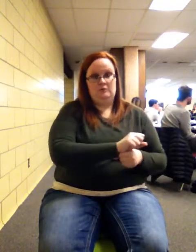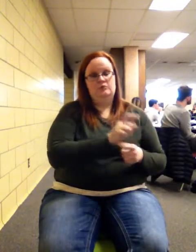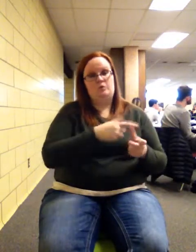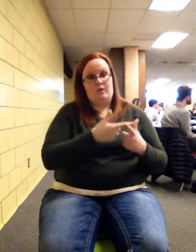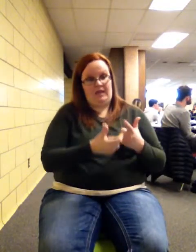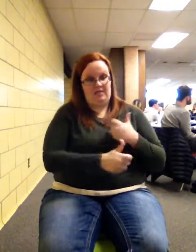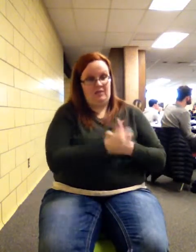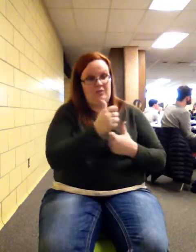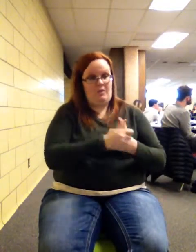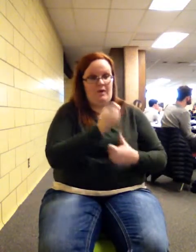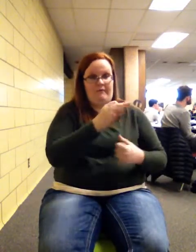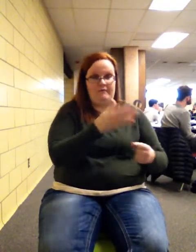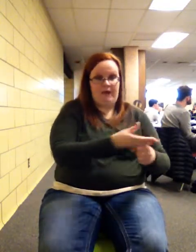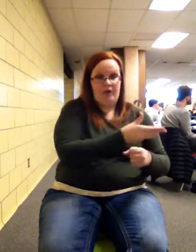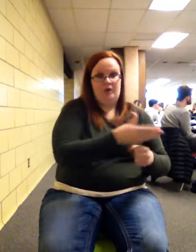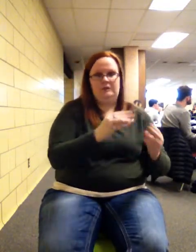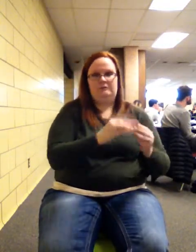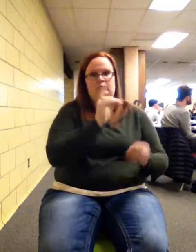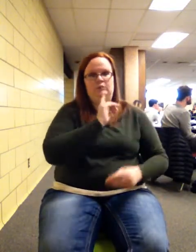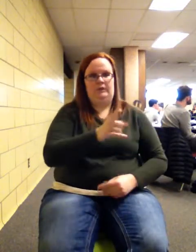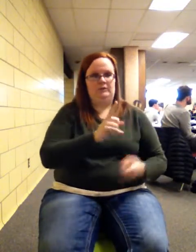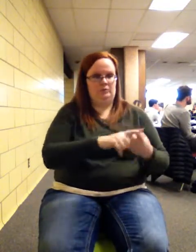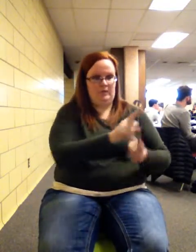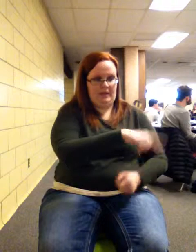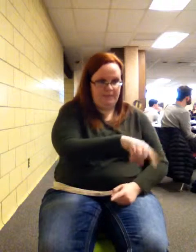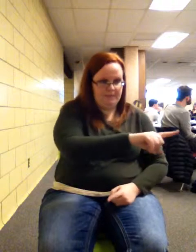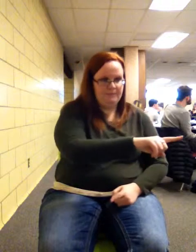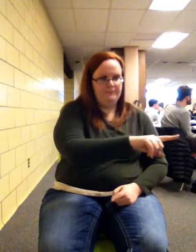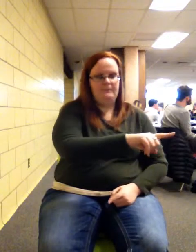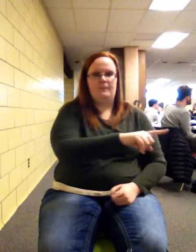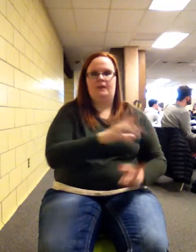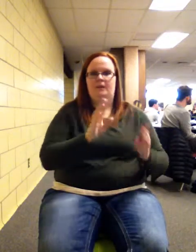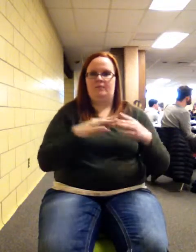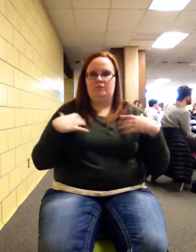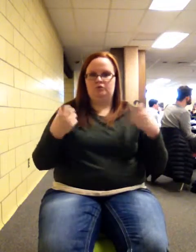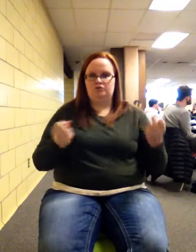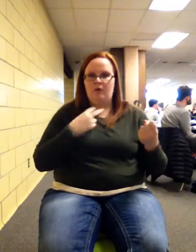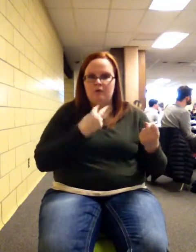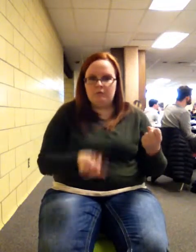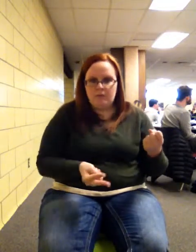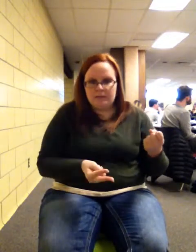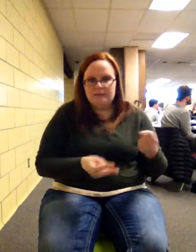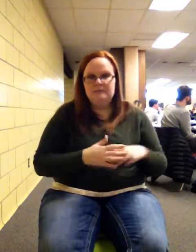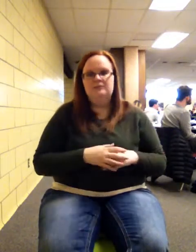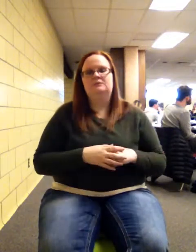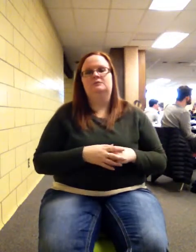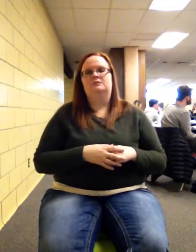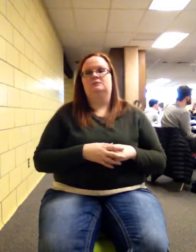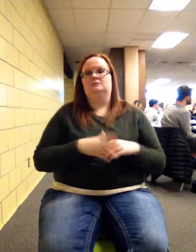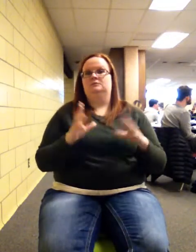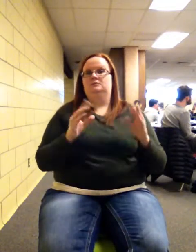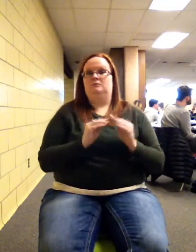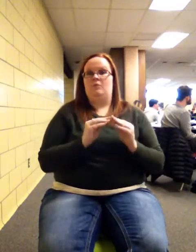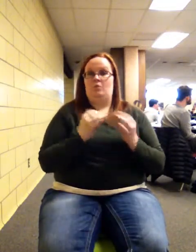becomes more real to managers as you have this stronger voice, and or the urgency of making sure that they're working